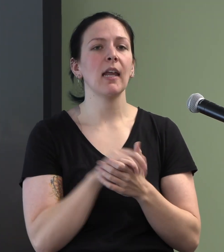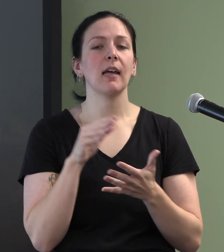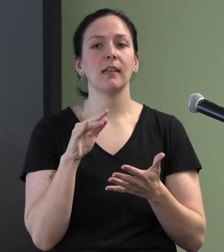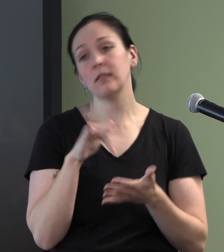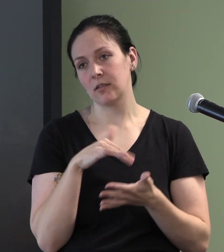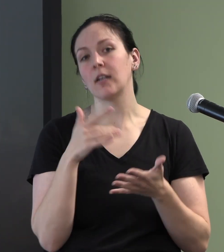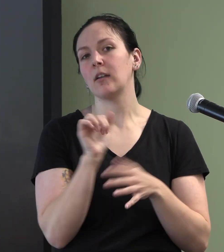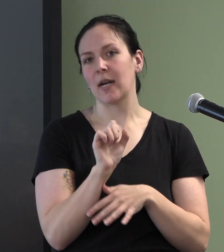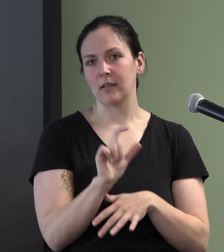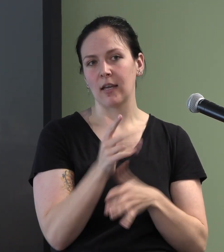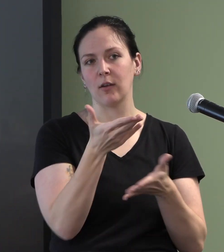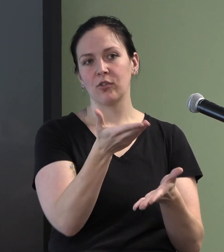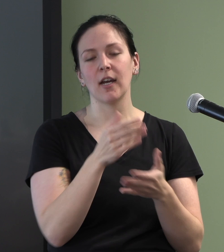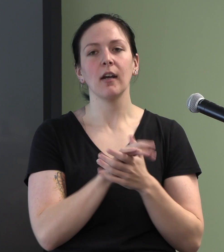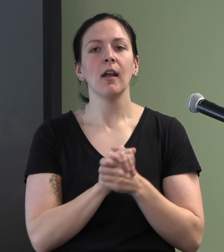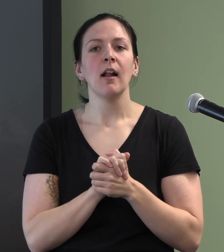I studied American Sign Language there.